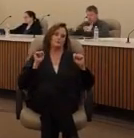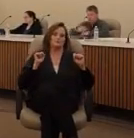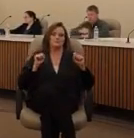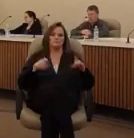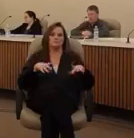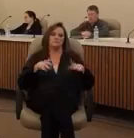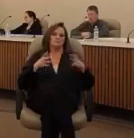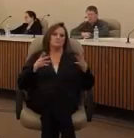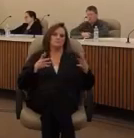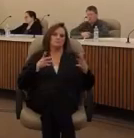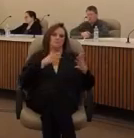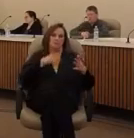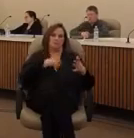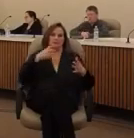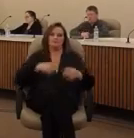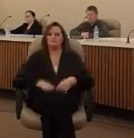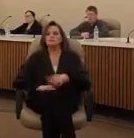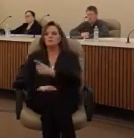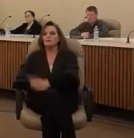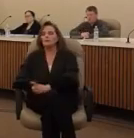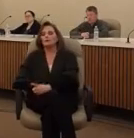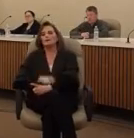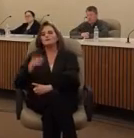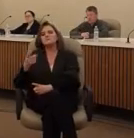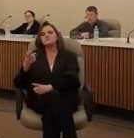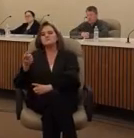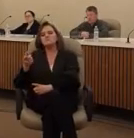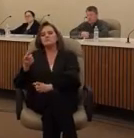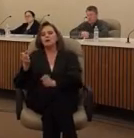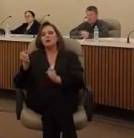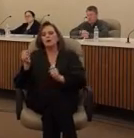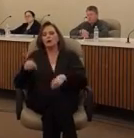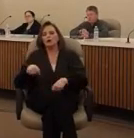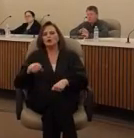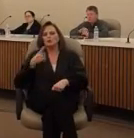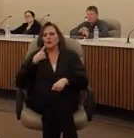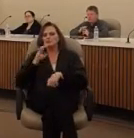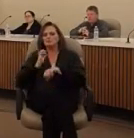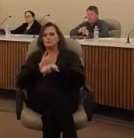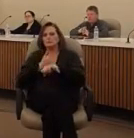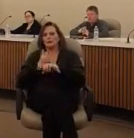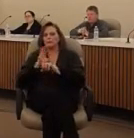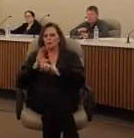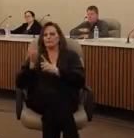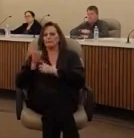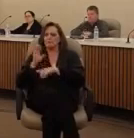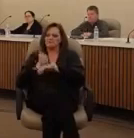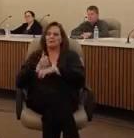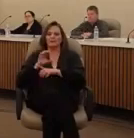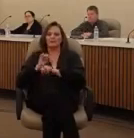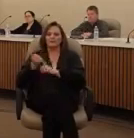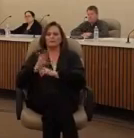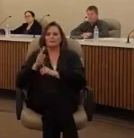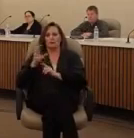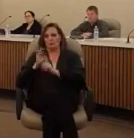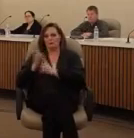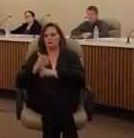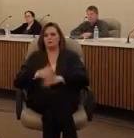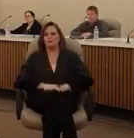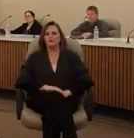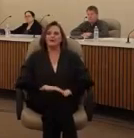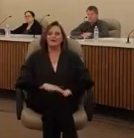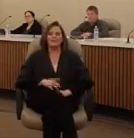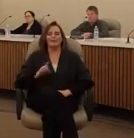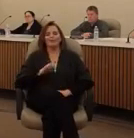to X? You could, theoretically, you could condition it like that. But I find